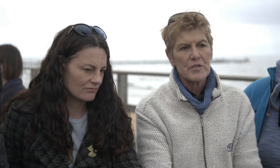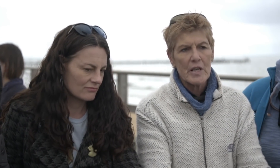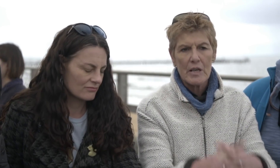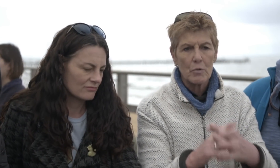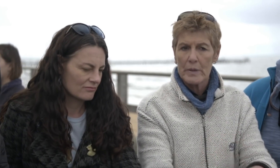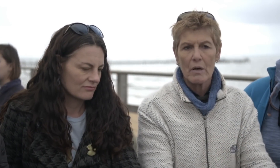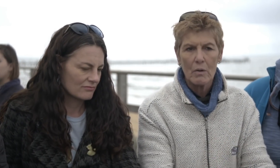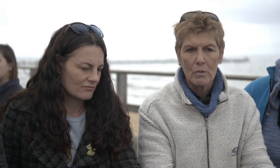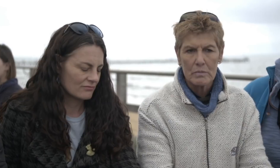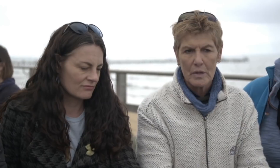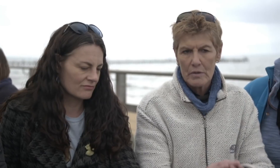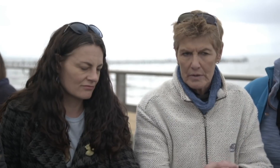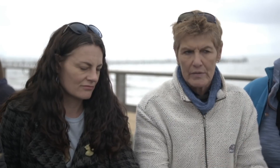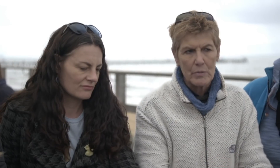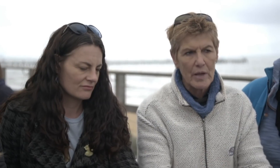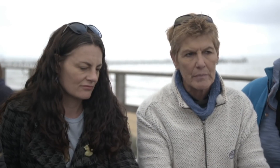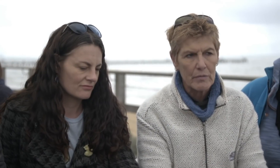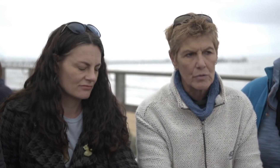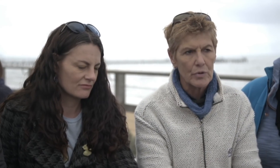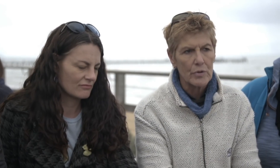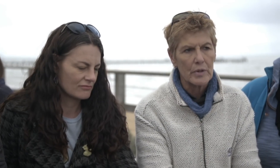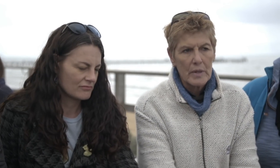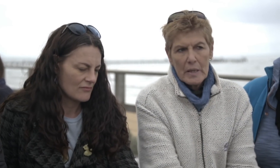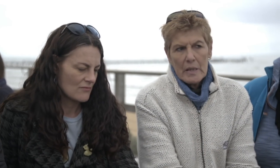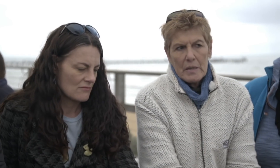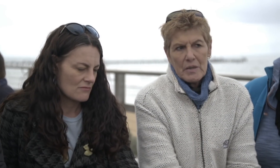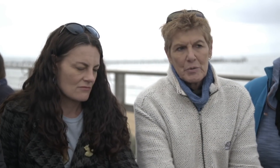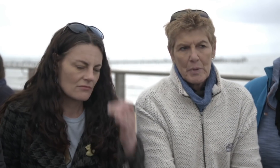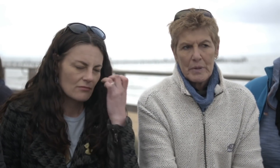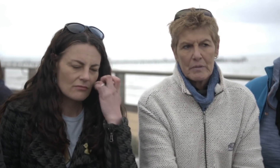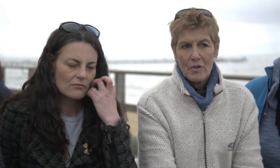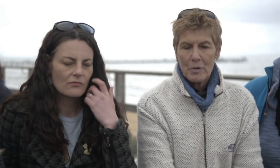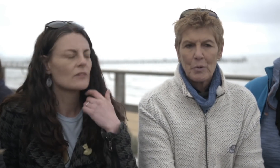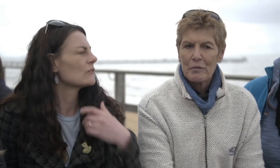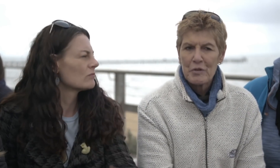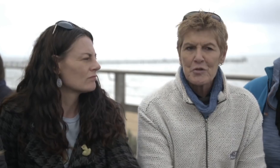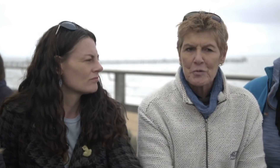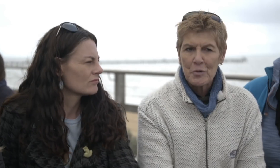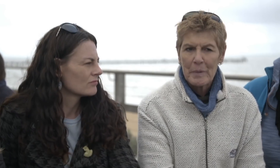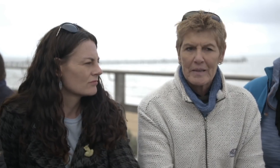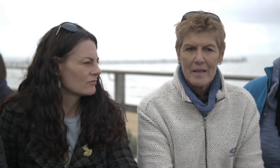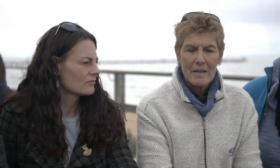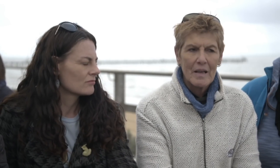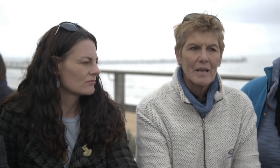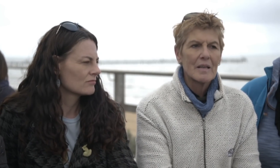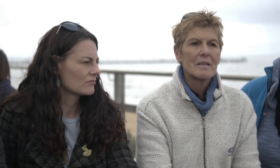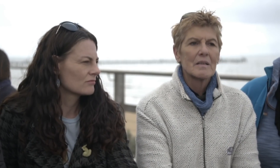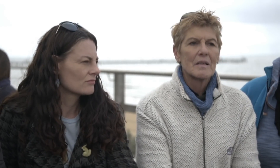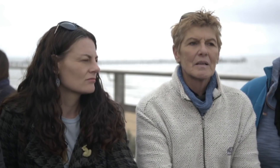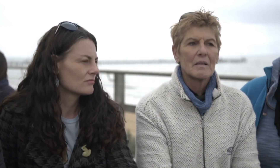sinking into a bigger hole. You know, nothing was happening for her, and there was probably not a lot of bright future for her back then. And then